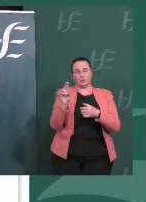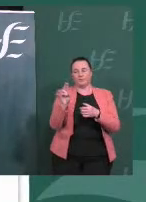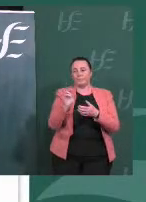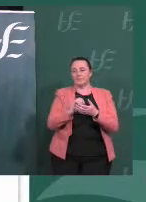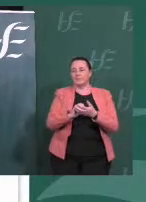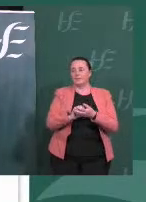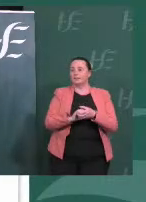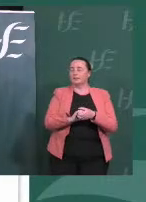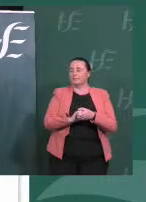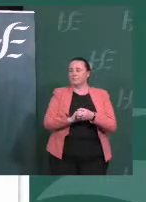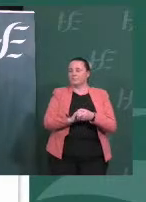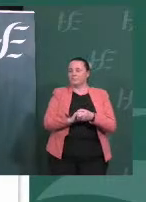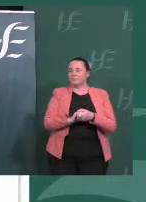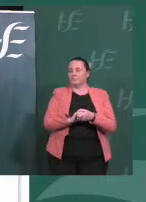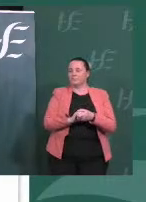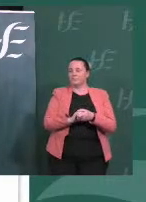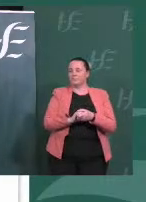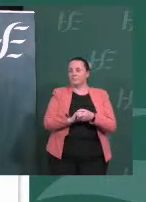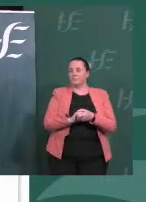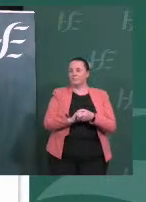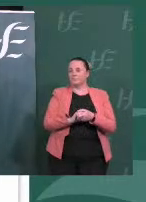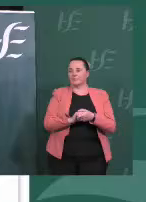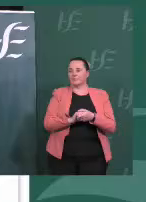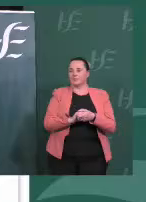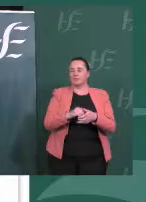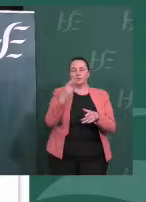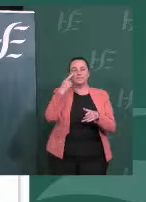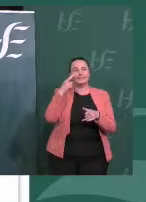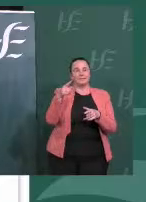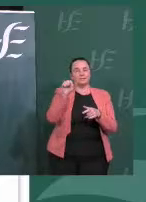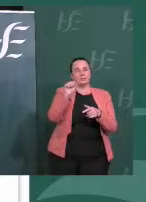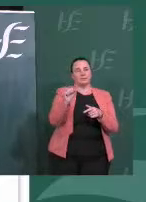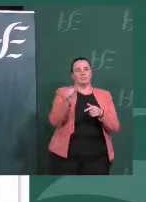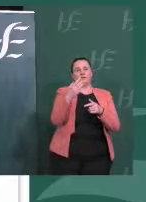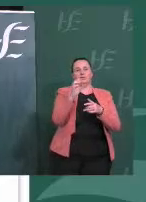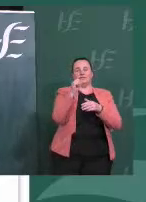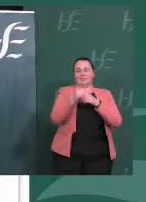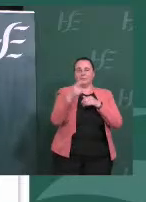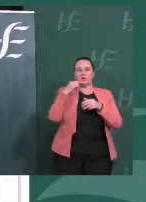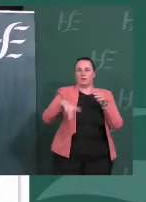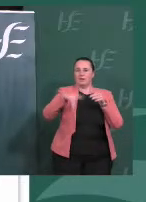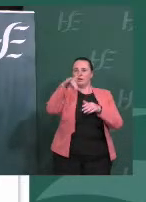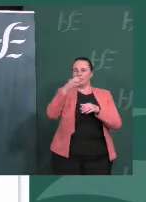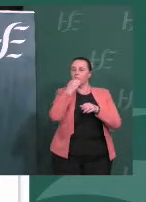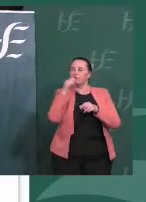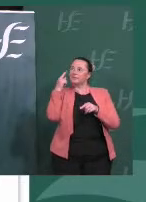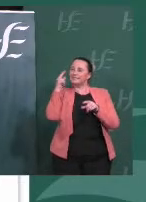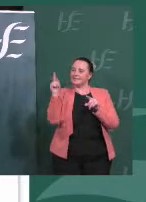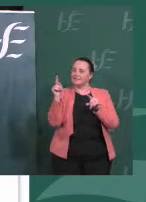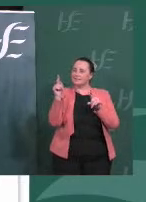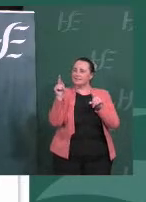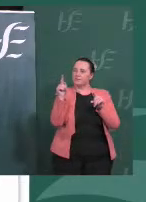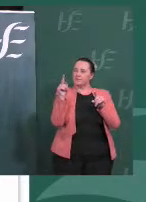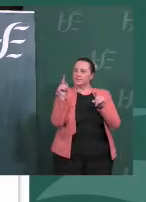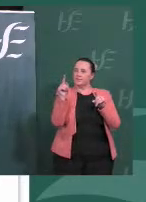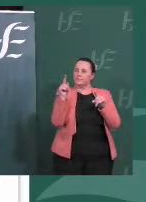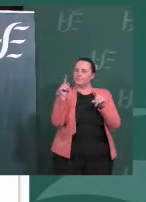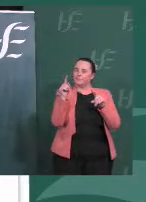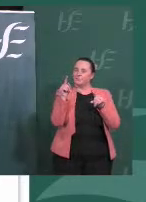historic, it comes from the ECDC. We're up there in terms of 14-day instances. We're actually higher than the figure stated here. And again,